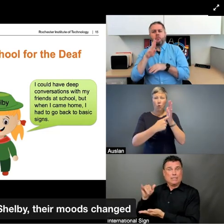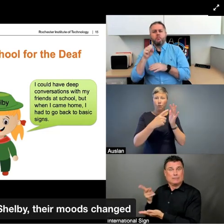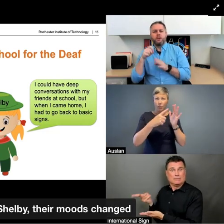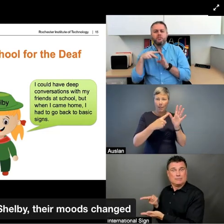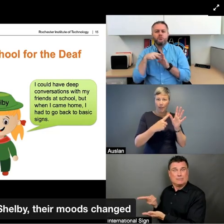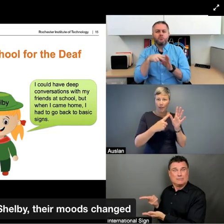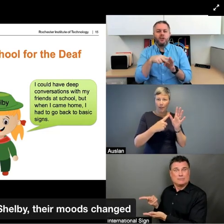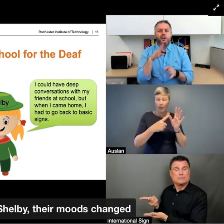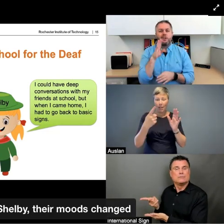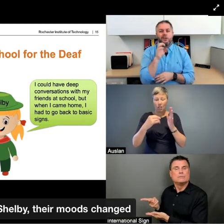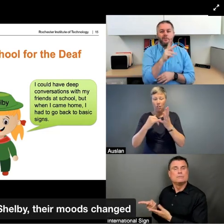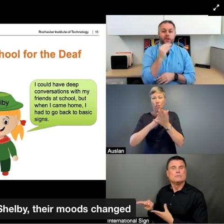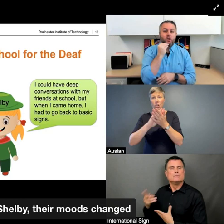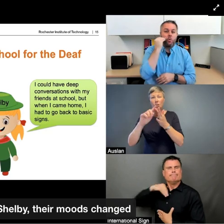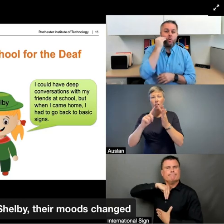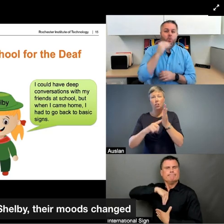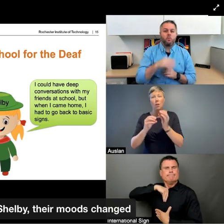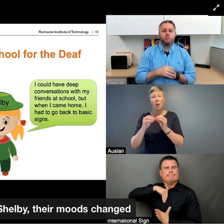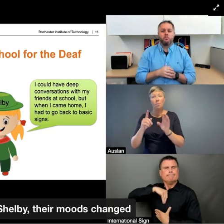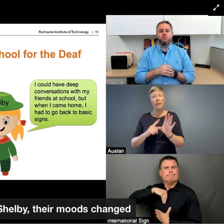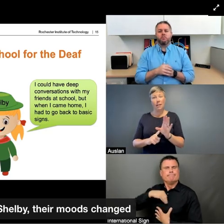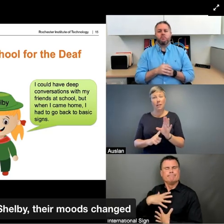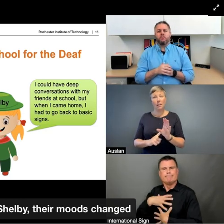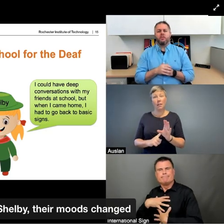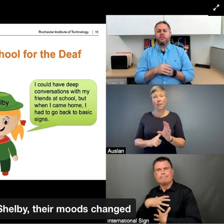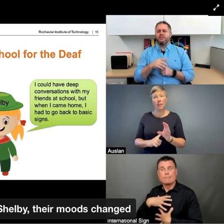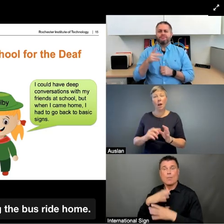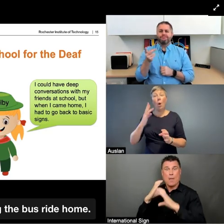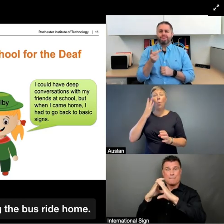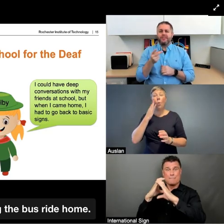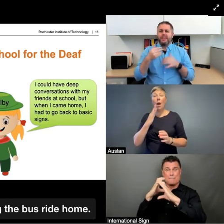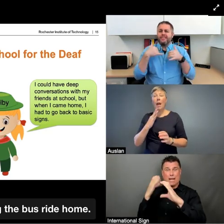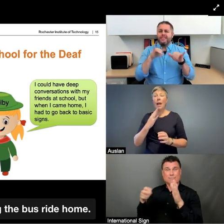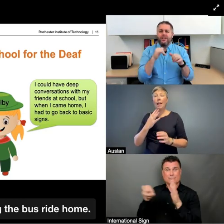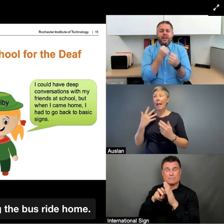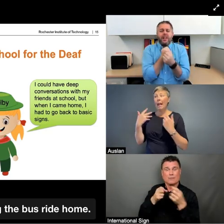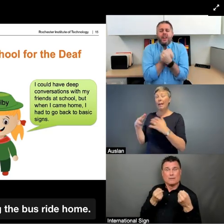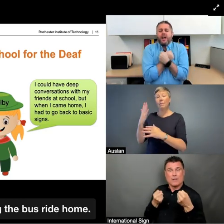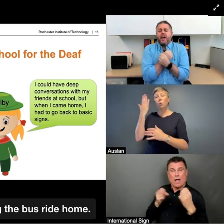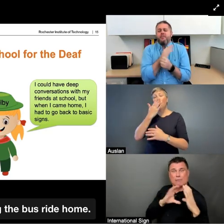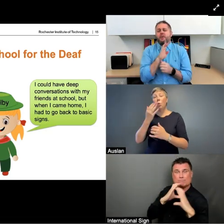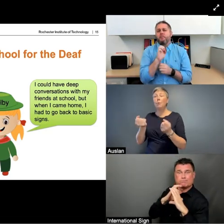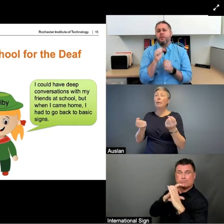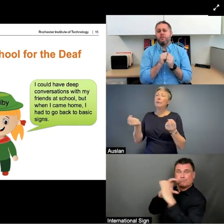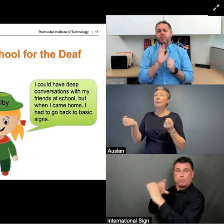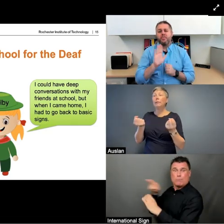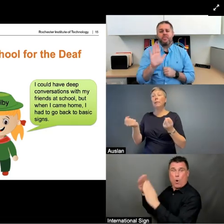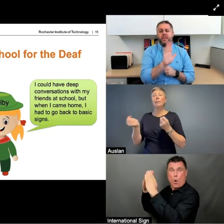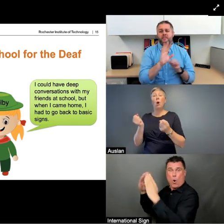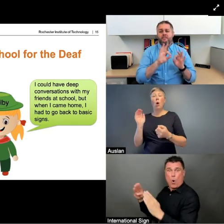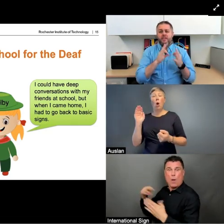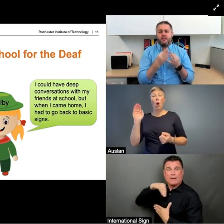For Rhea and Shelby, their moods changed during the bus ride home.